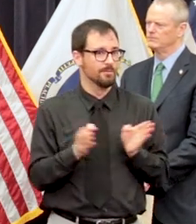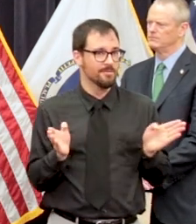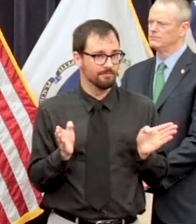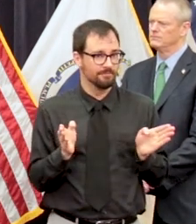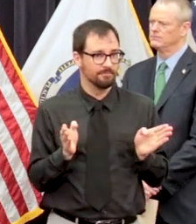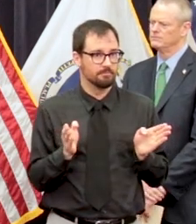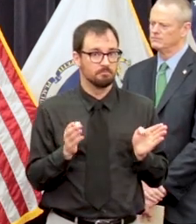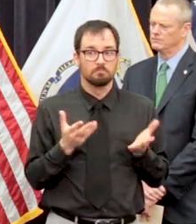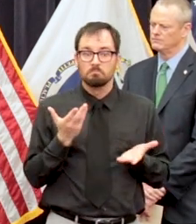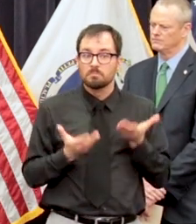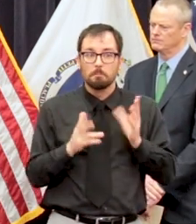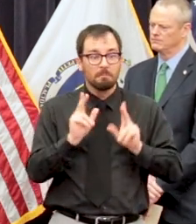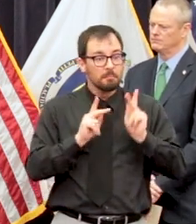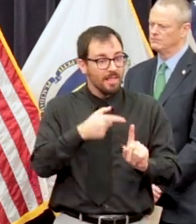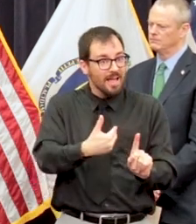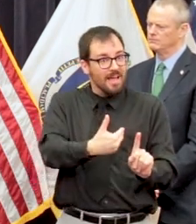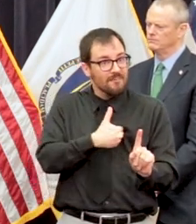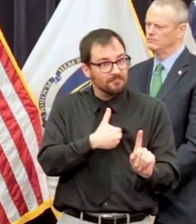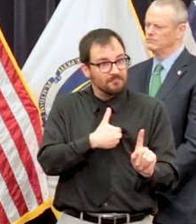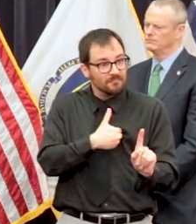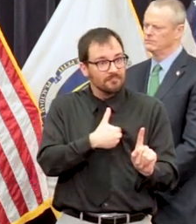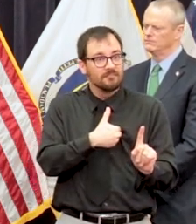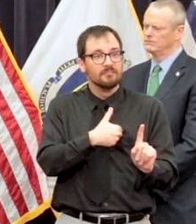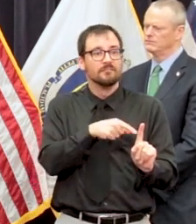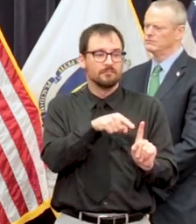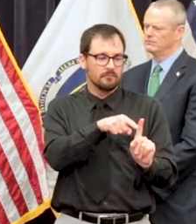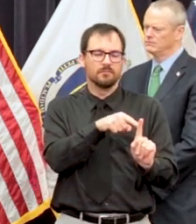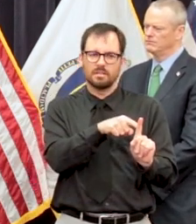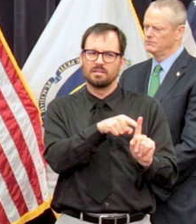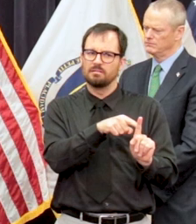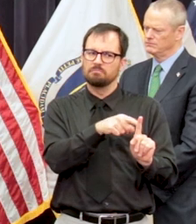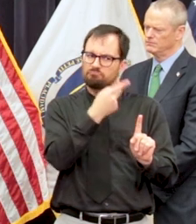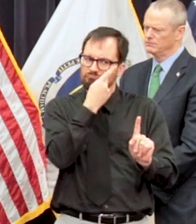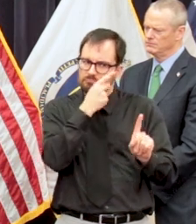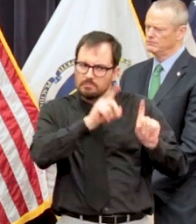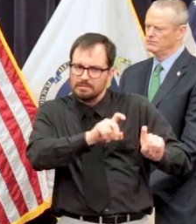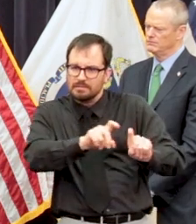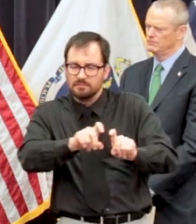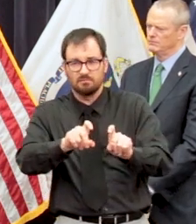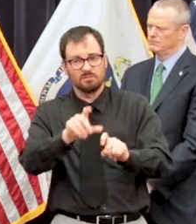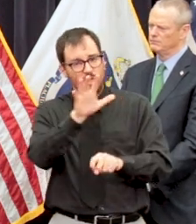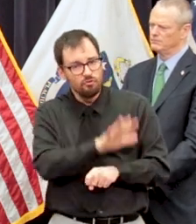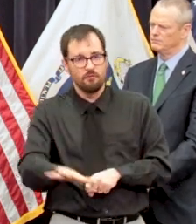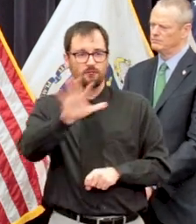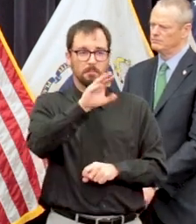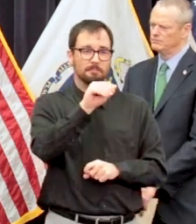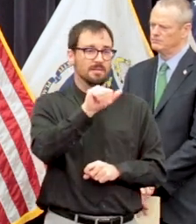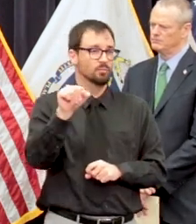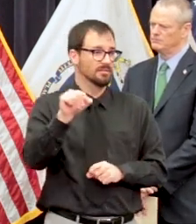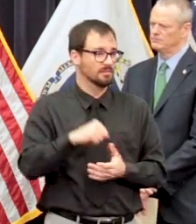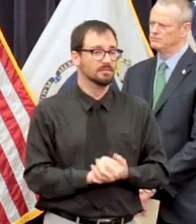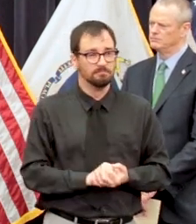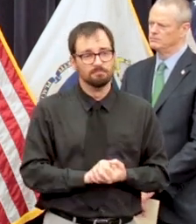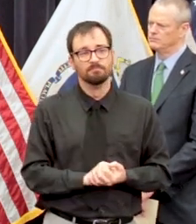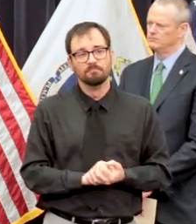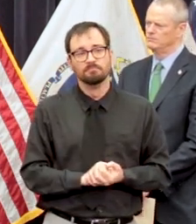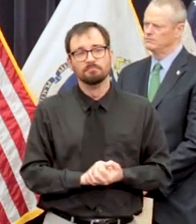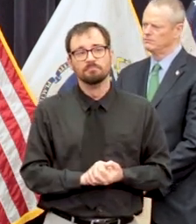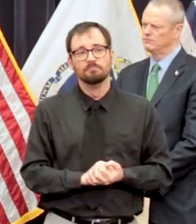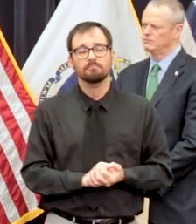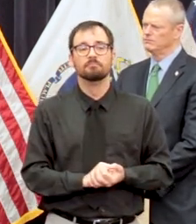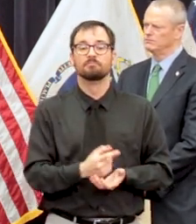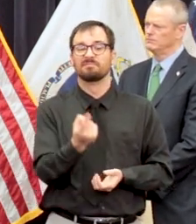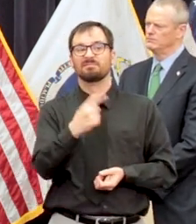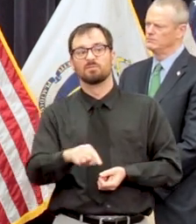Additionally, beginning next week, in fact on Wednesdays at noontime, we will be posting the testing data online